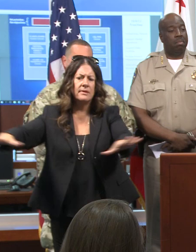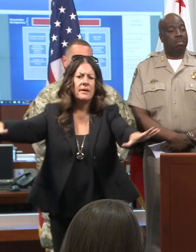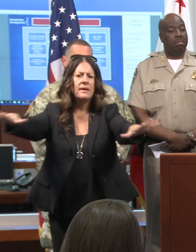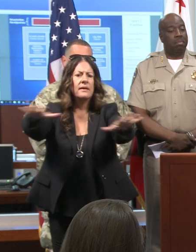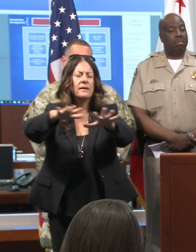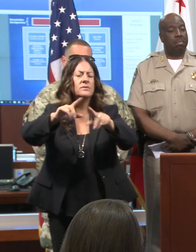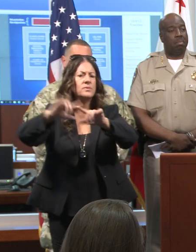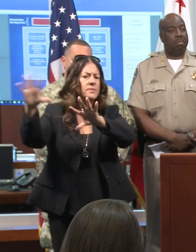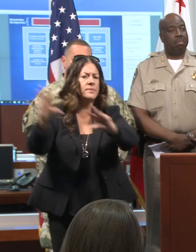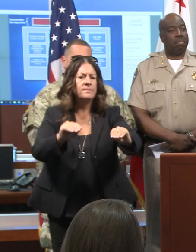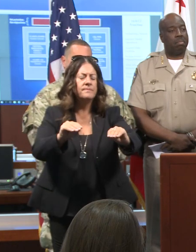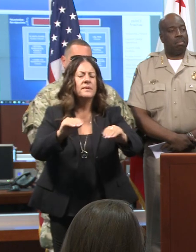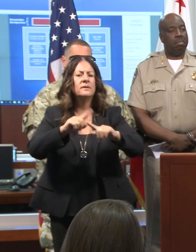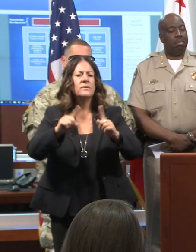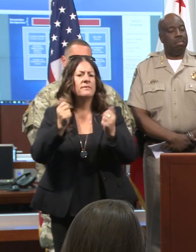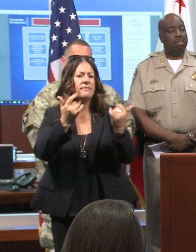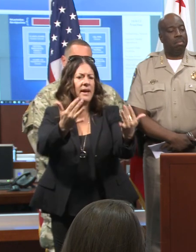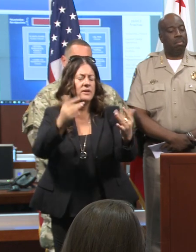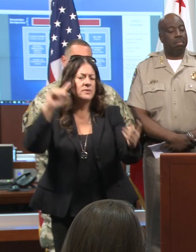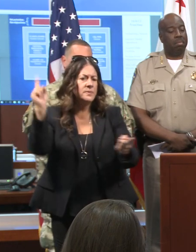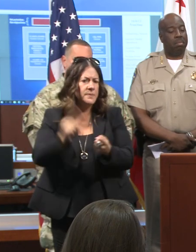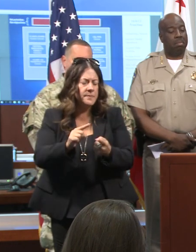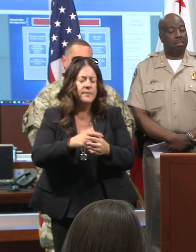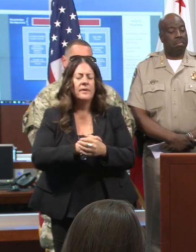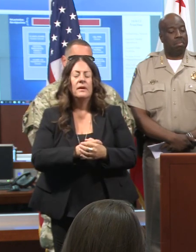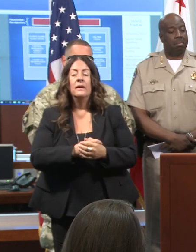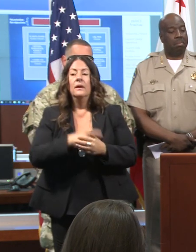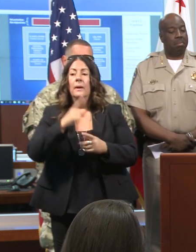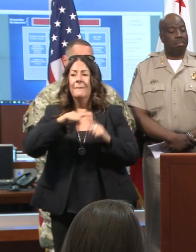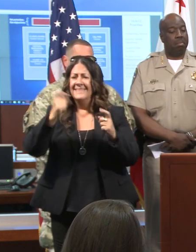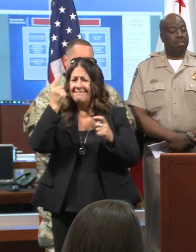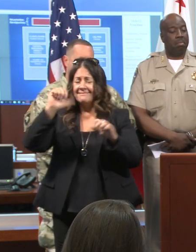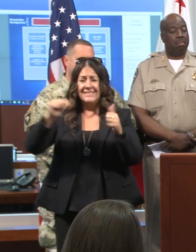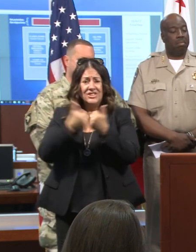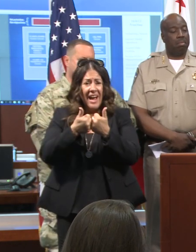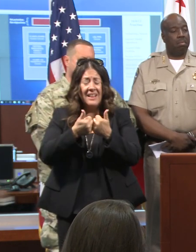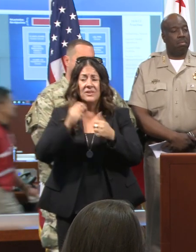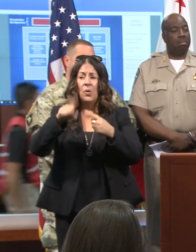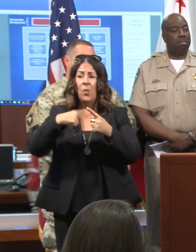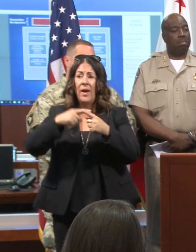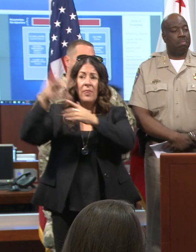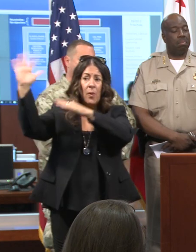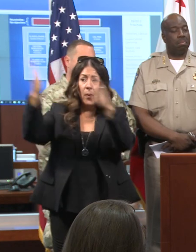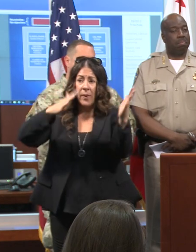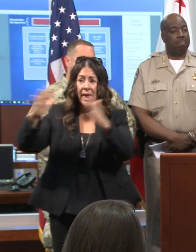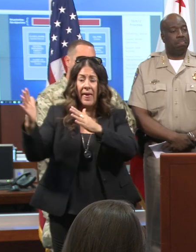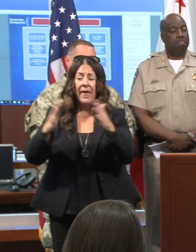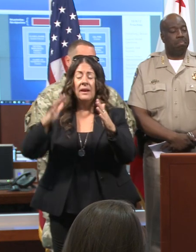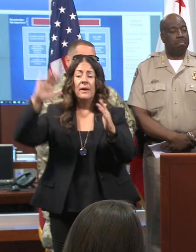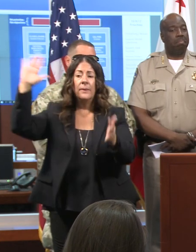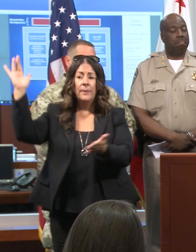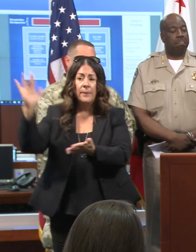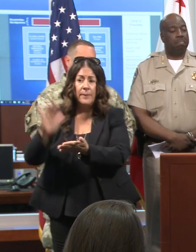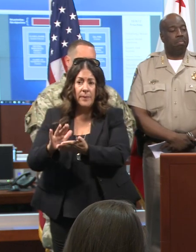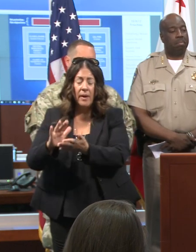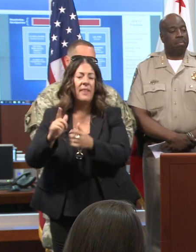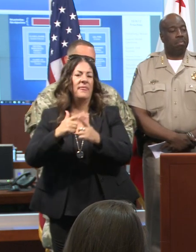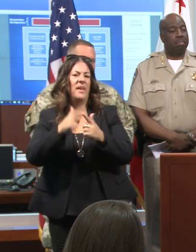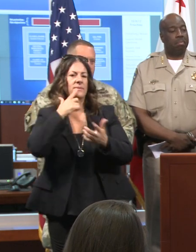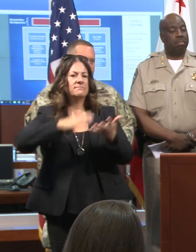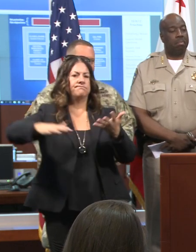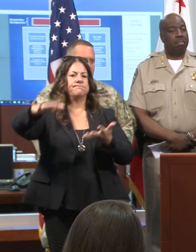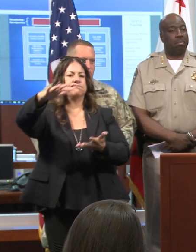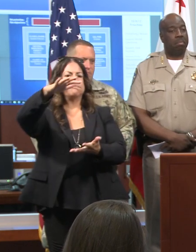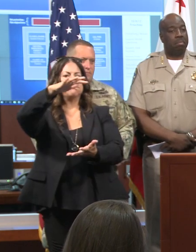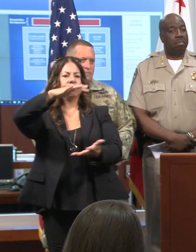been smoke conditions. One of the challenges with the wind when it subsides is that we get smoke inversions, and that settles down